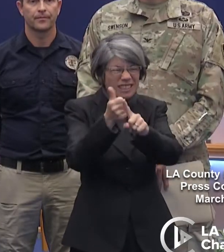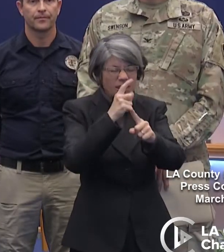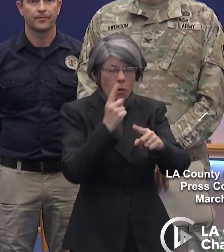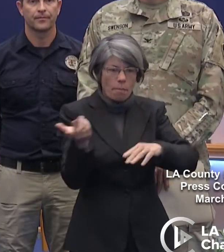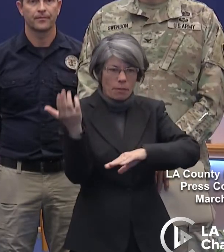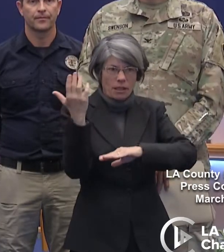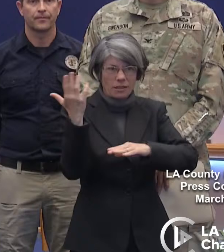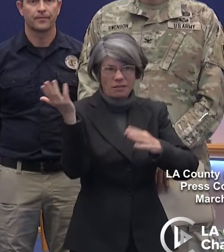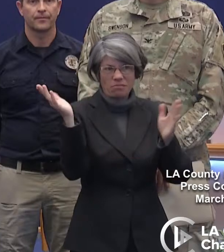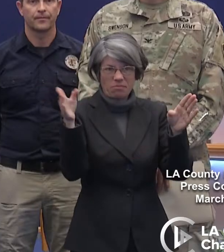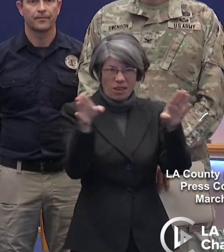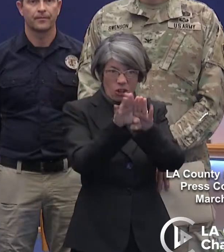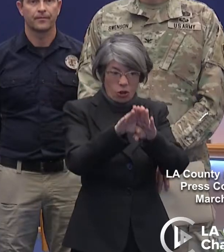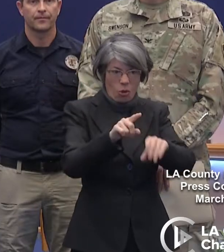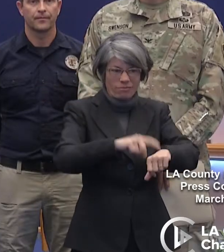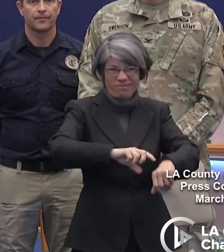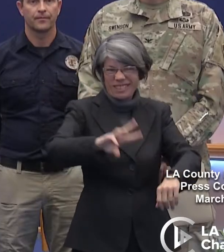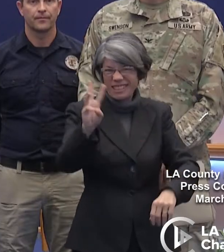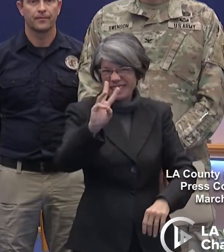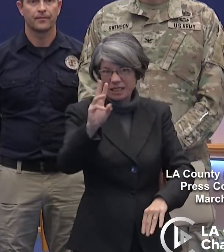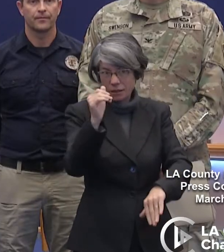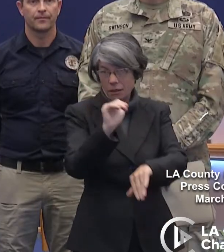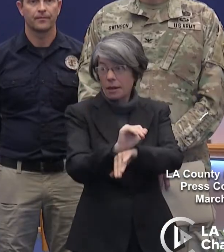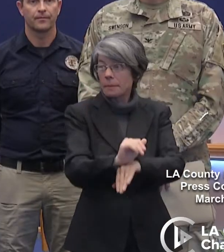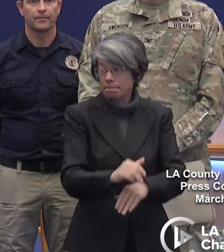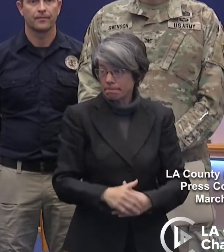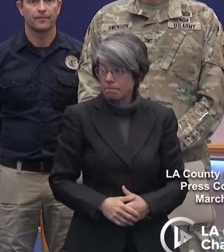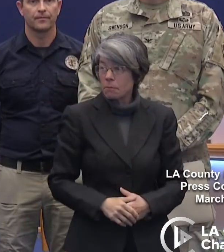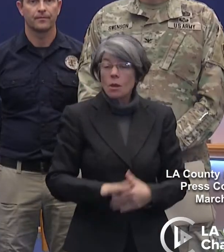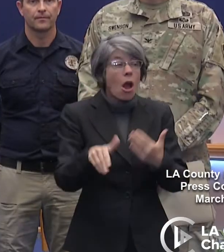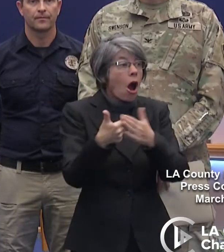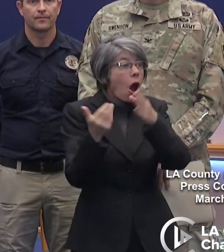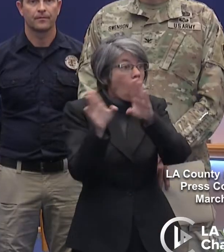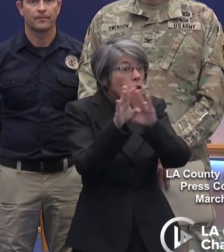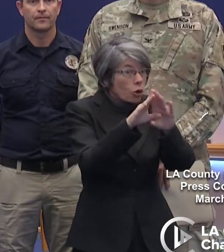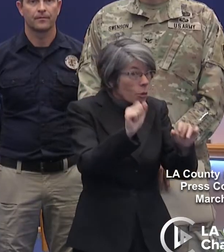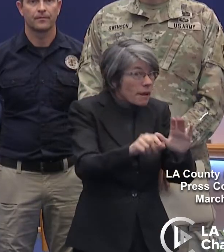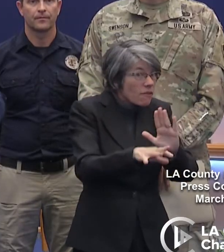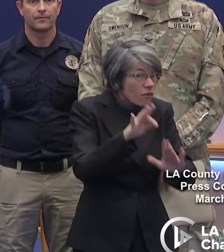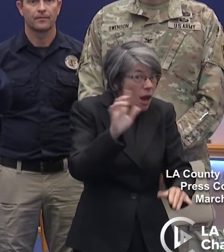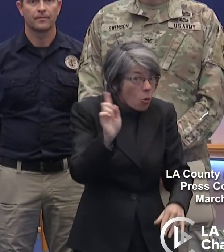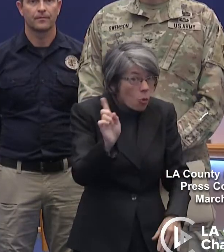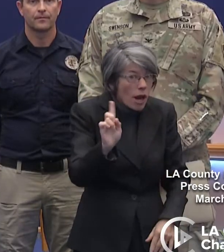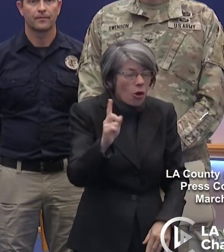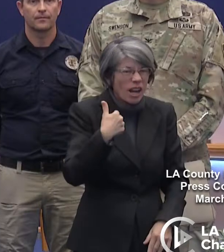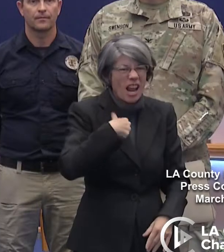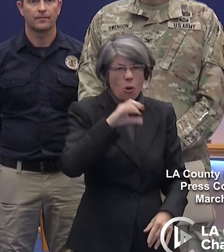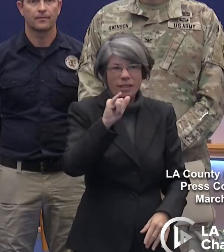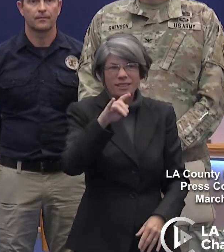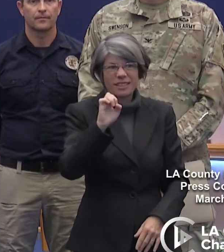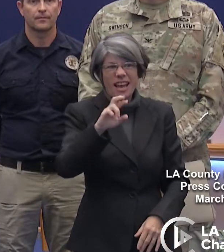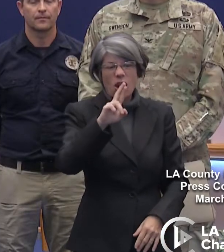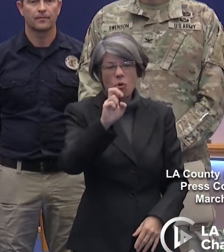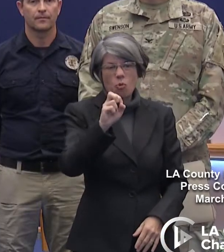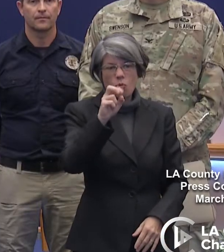6 p.m. This evening. All those closures can be found at our site at